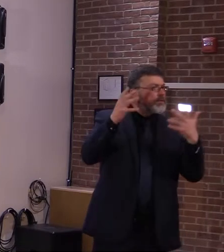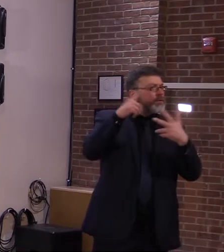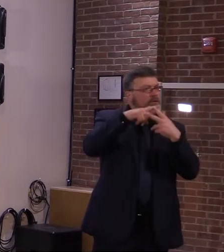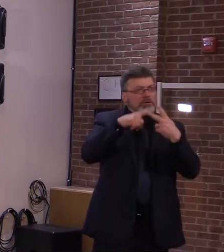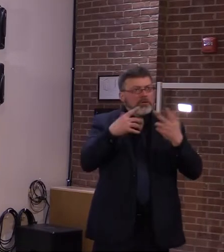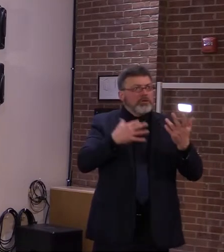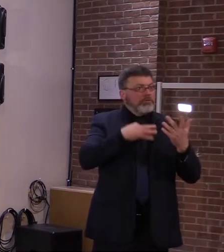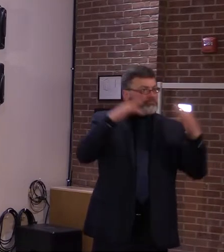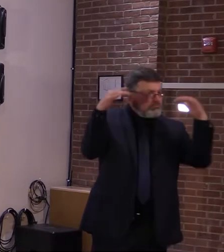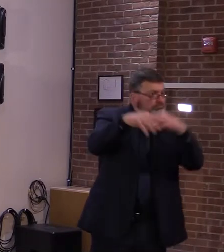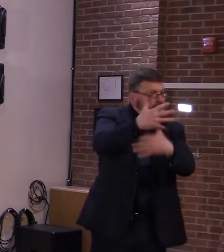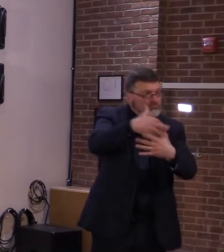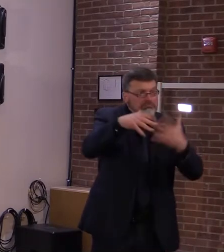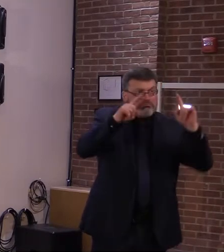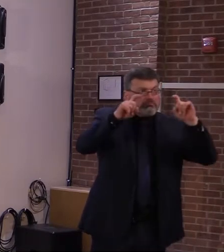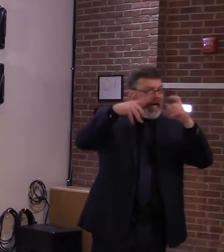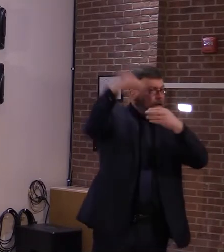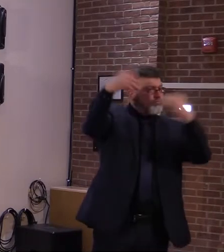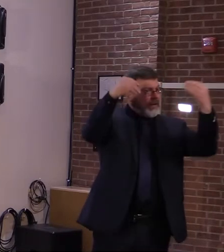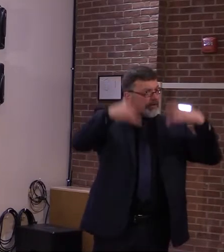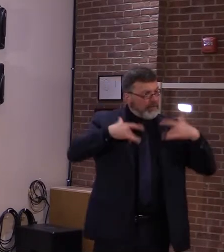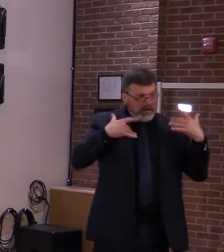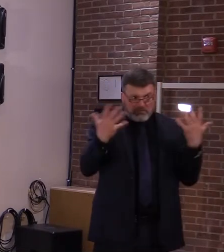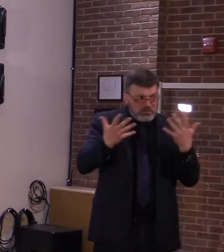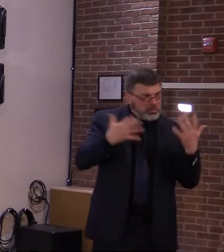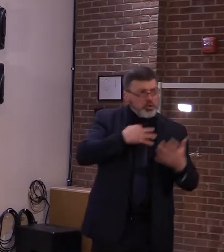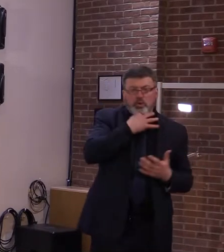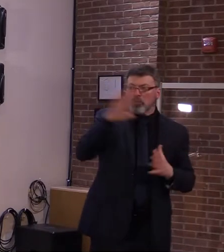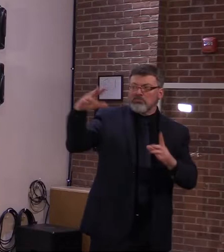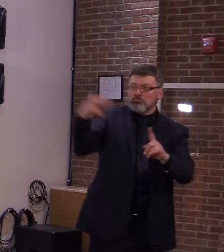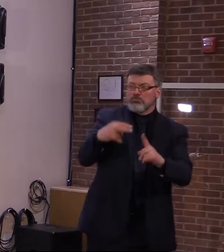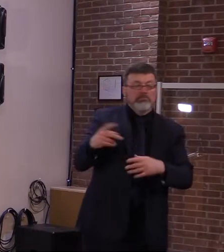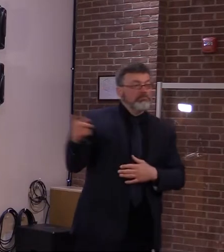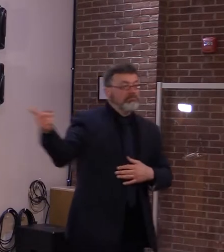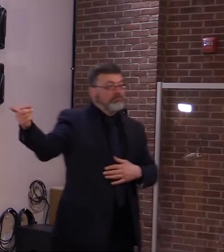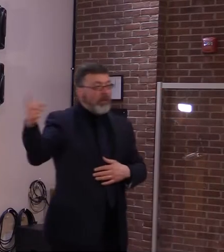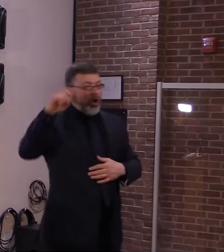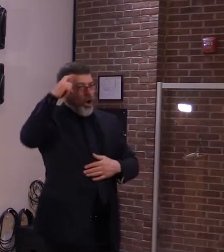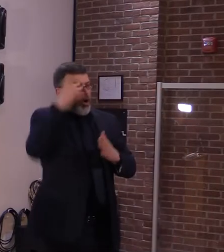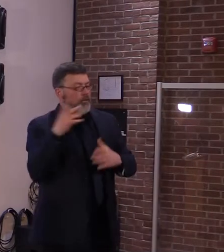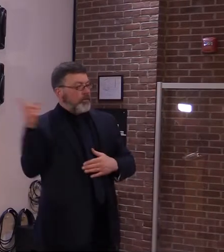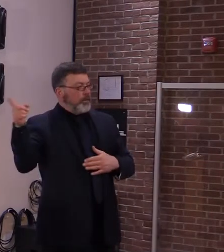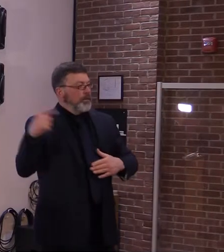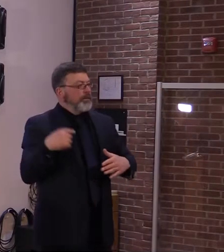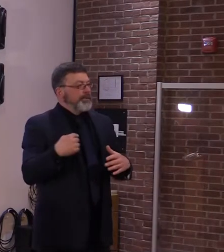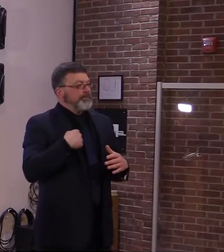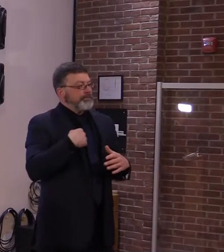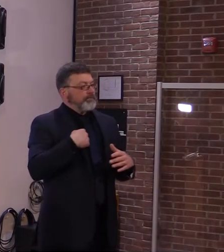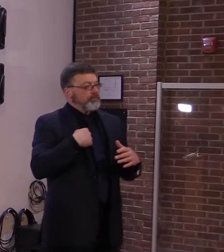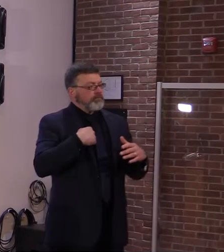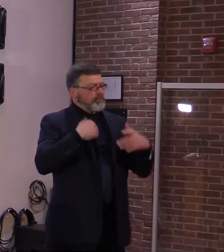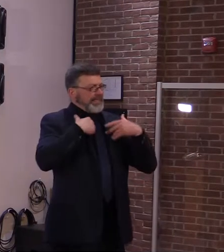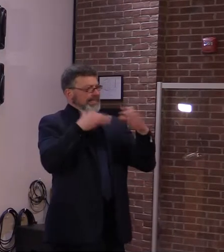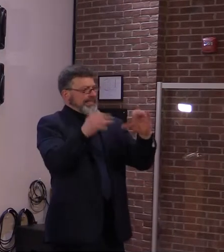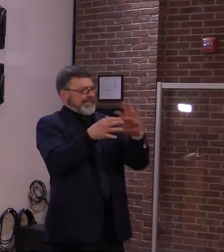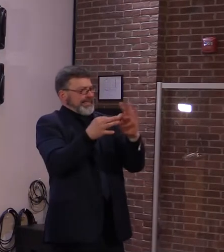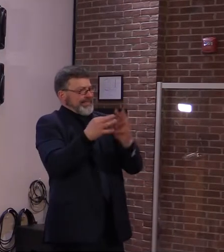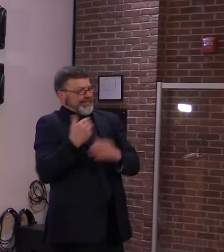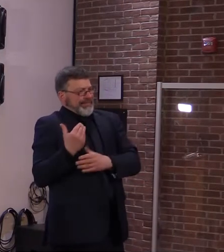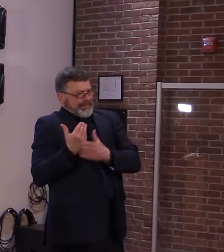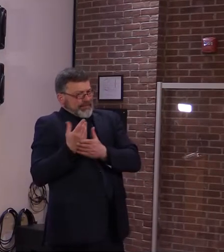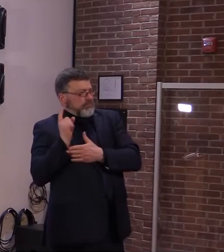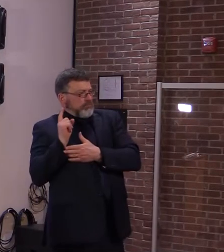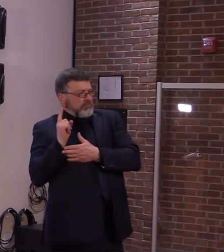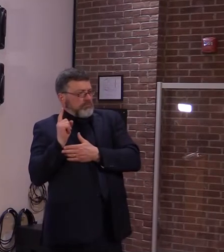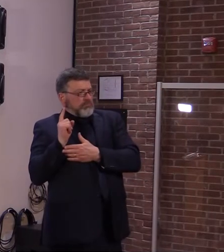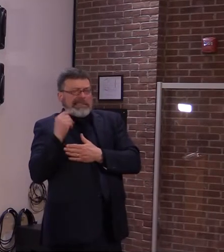looking at whether how long the outdoor masking will be required. So I think you can